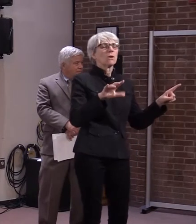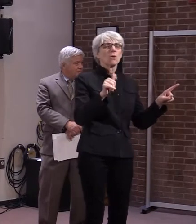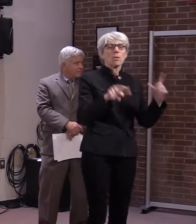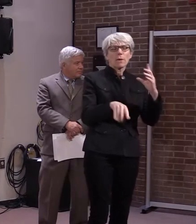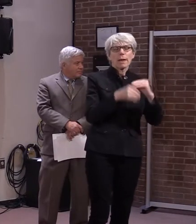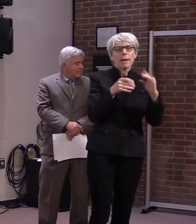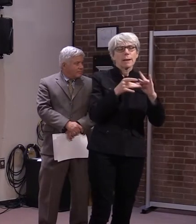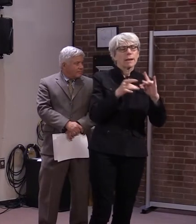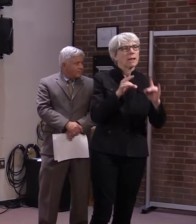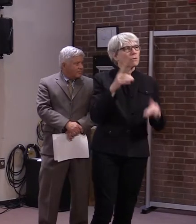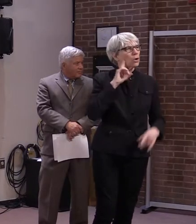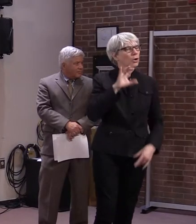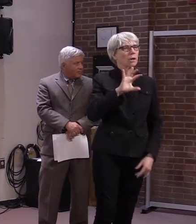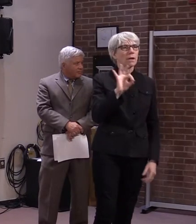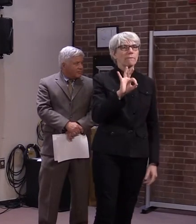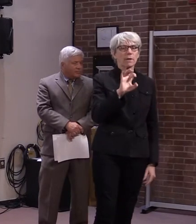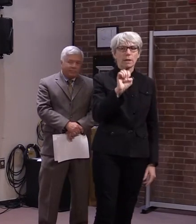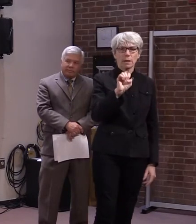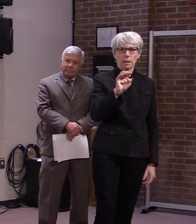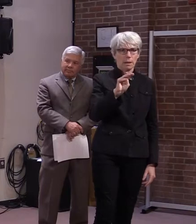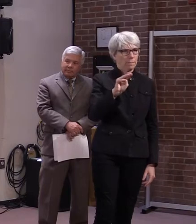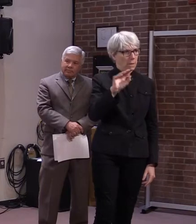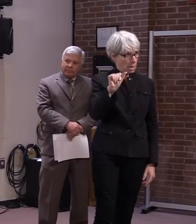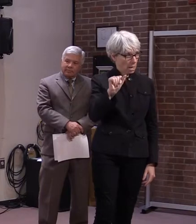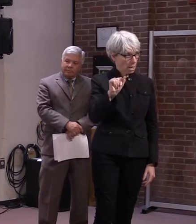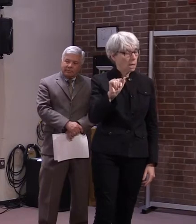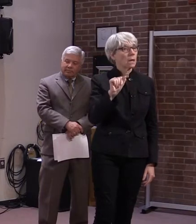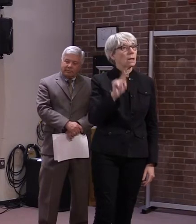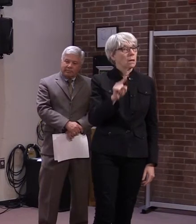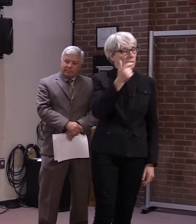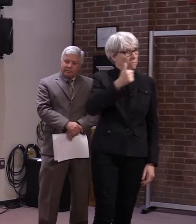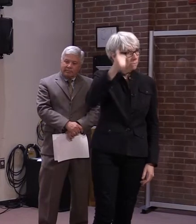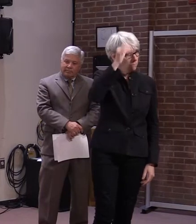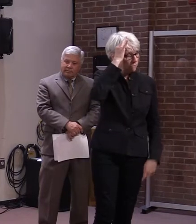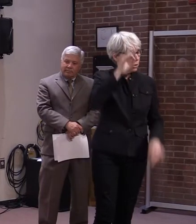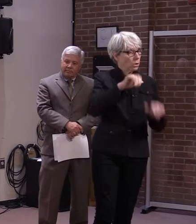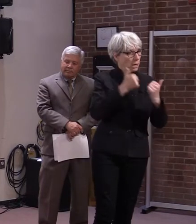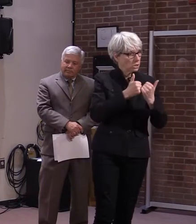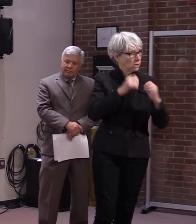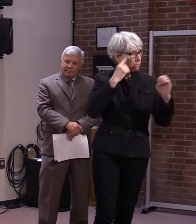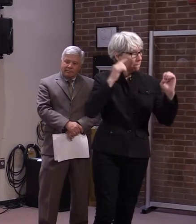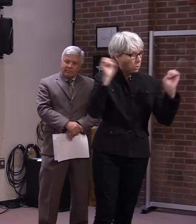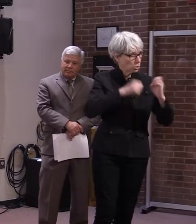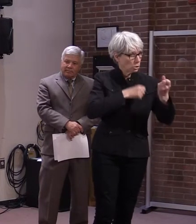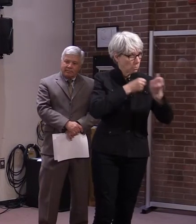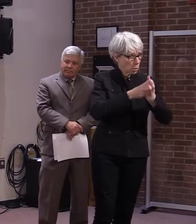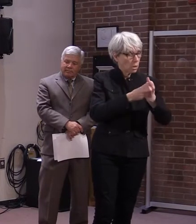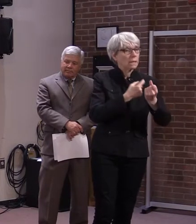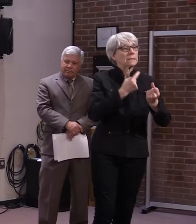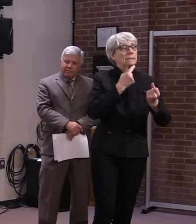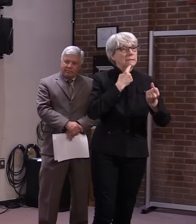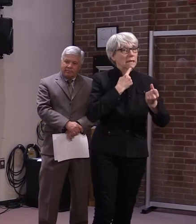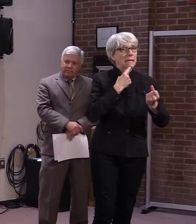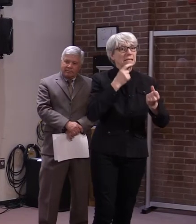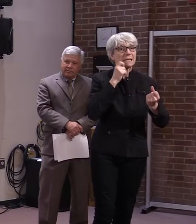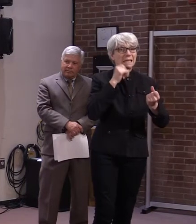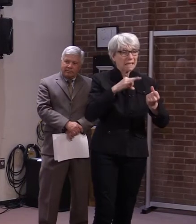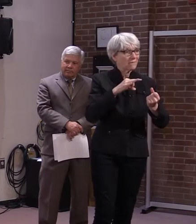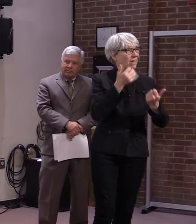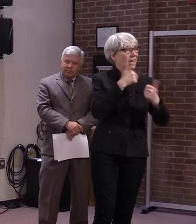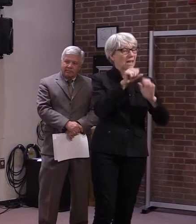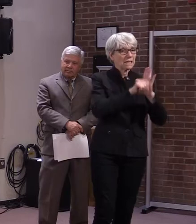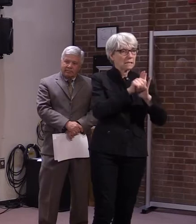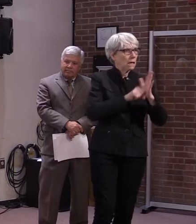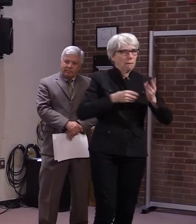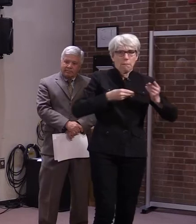is will reimburse cities and states through the end of the year for expenses from the general assistance